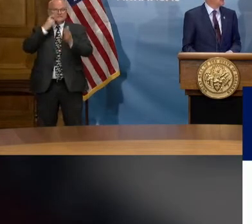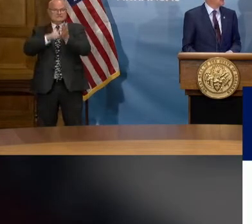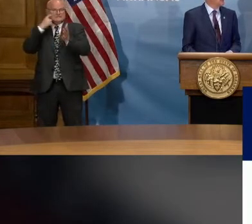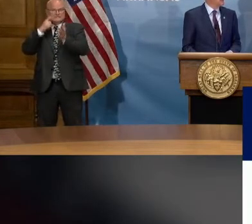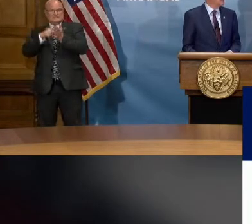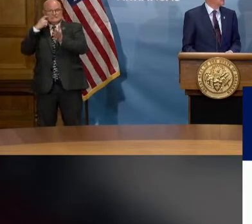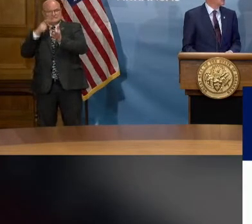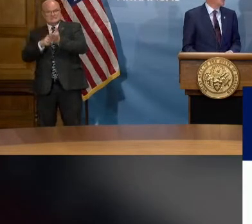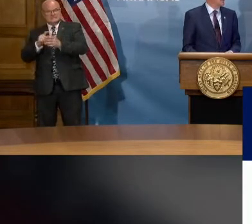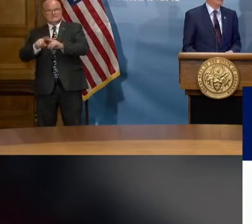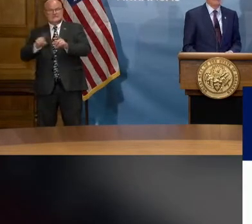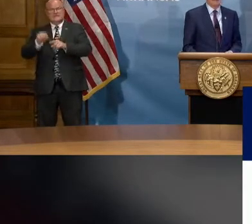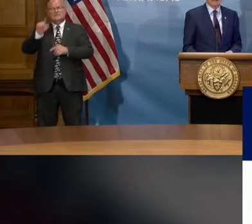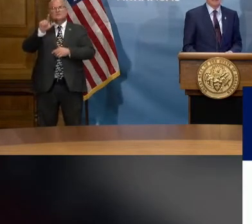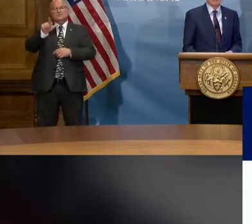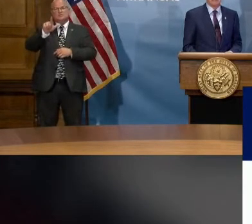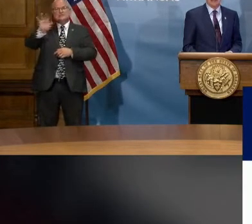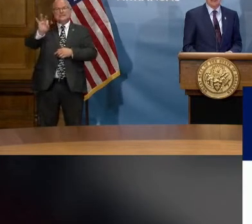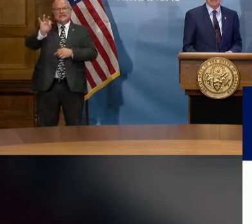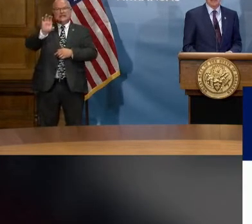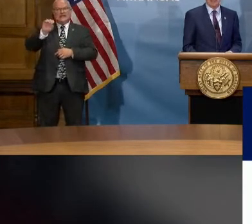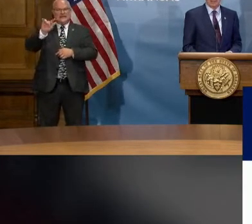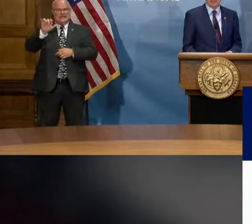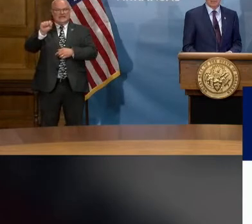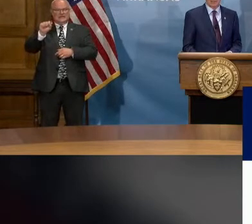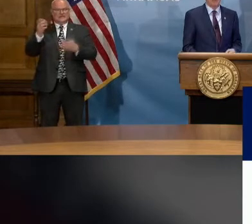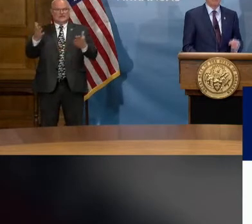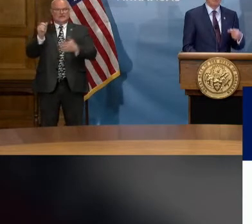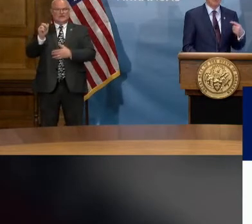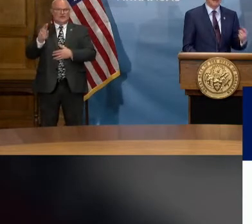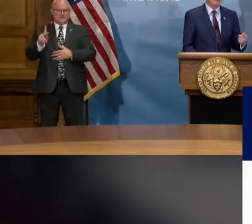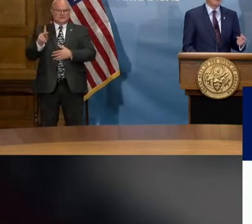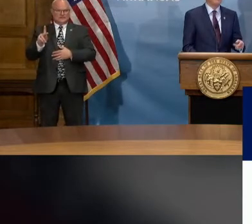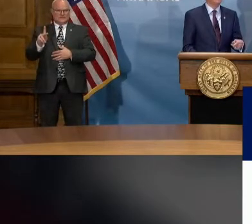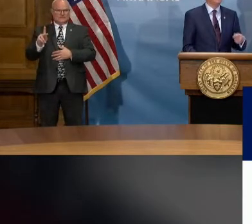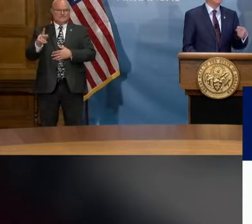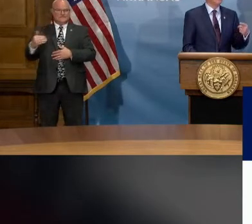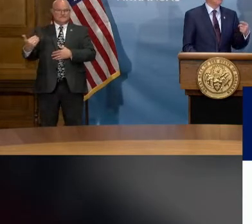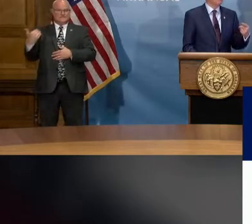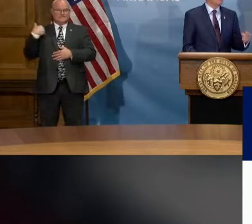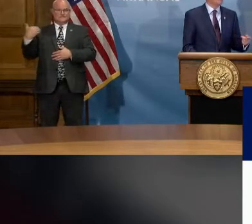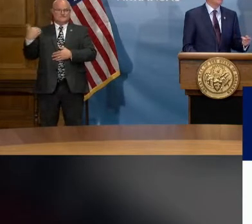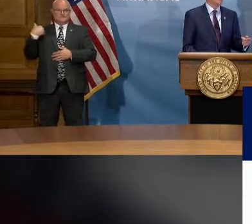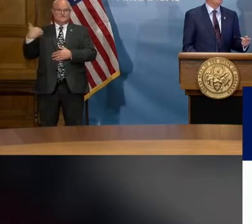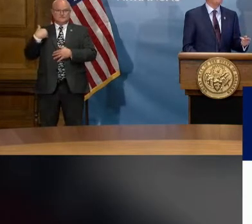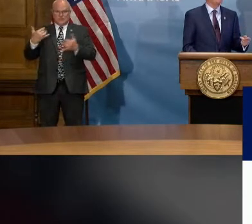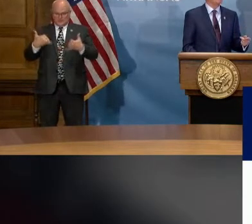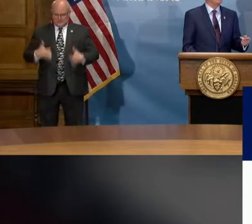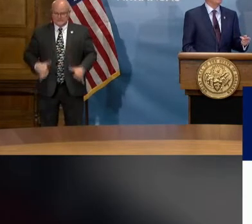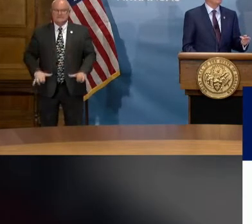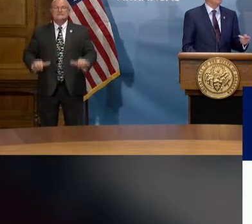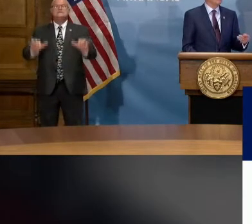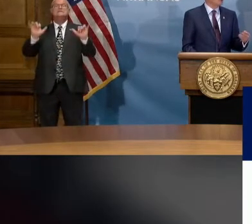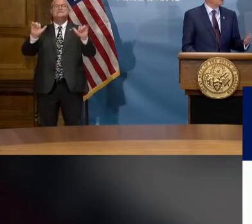detected in 29 counties in Arkansas. A reminder that we still